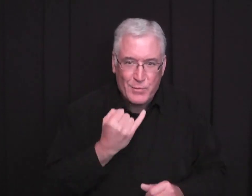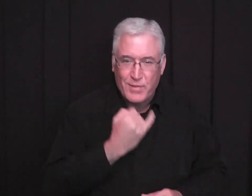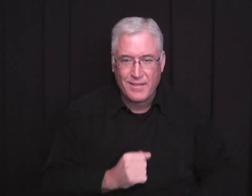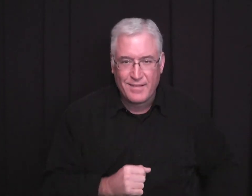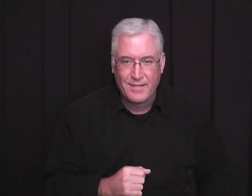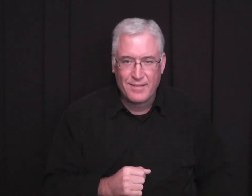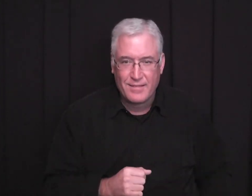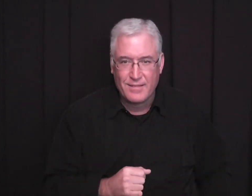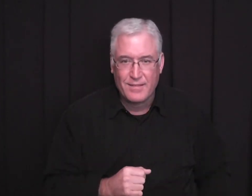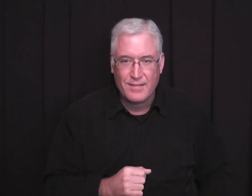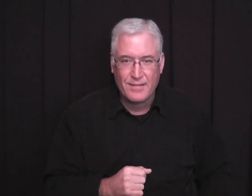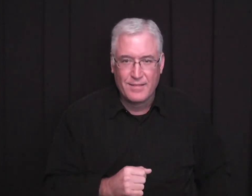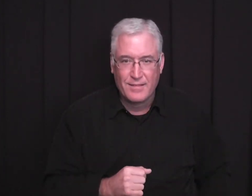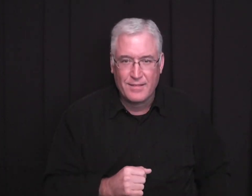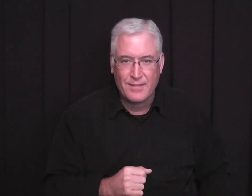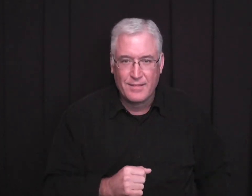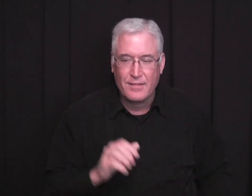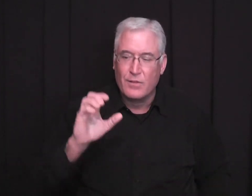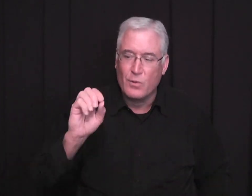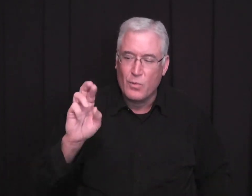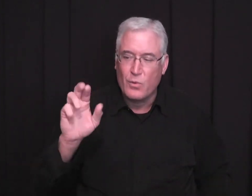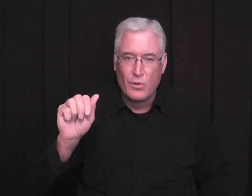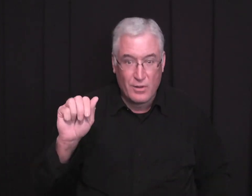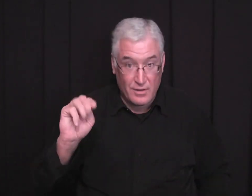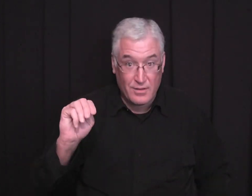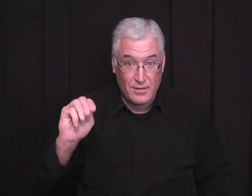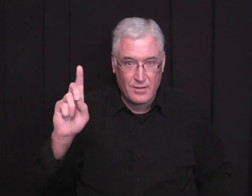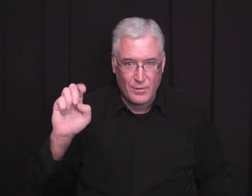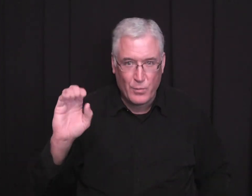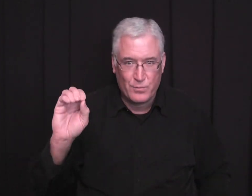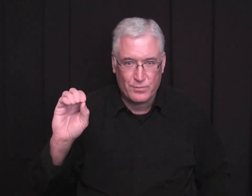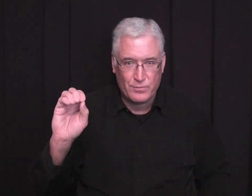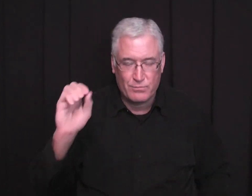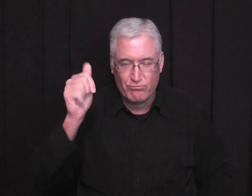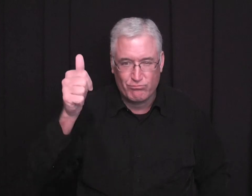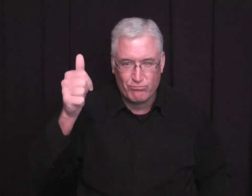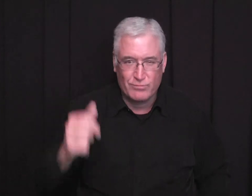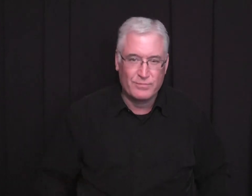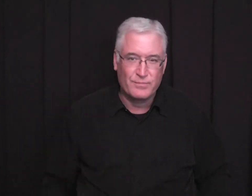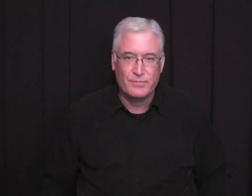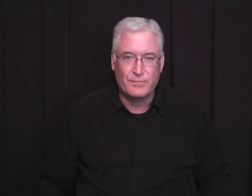finished with us. We are His, and we are to remain faithful to Him. Corn deal.